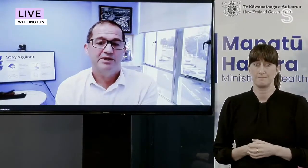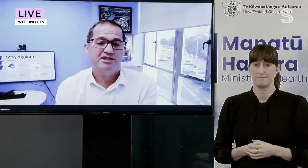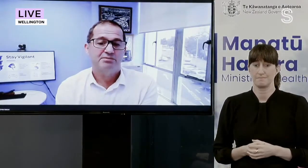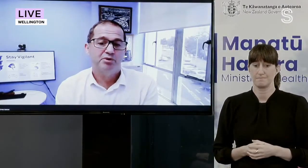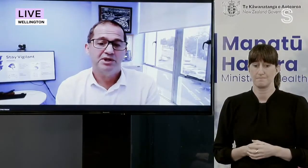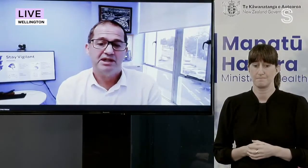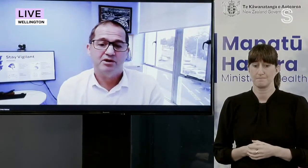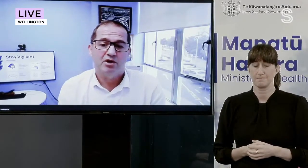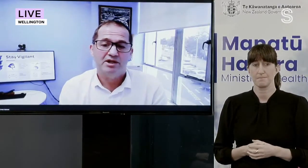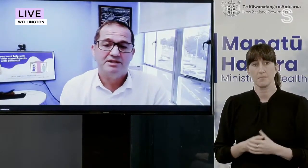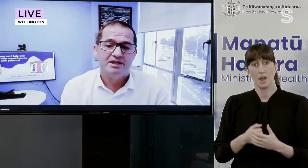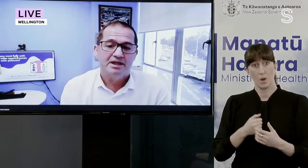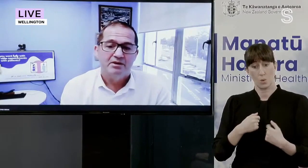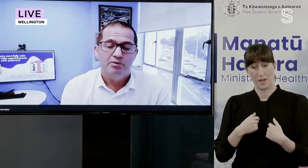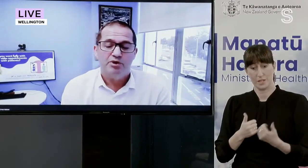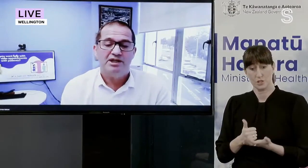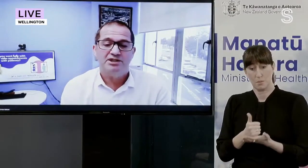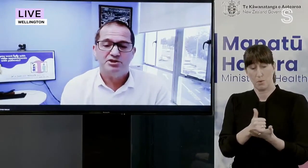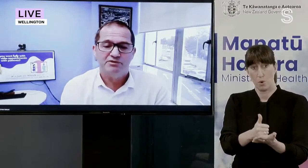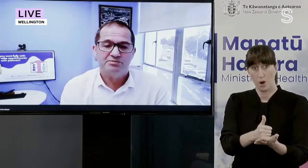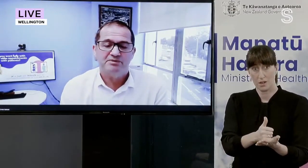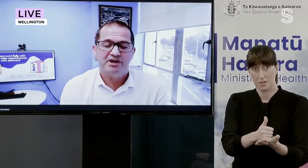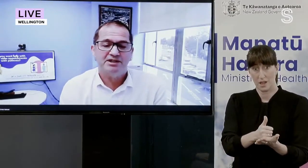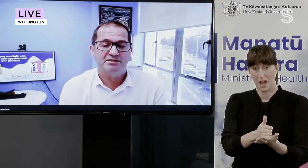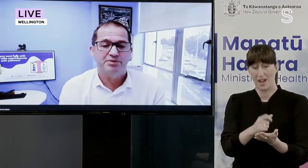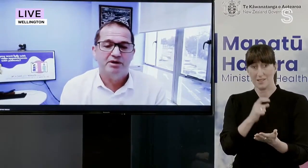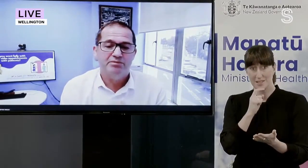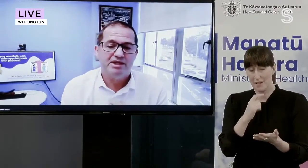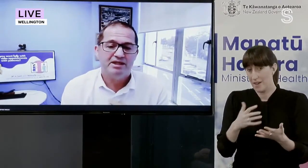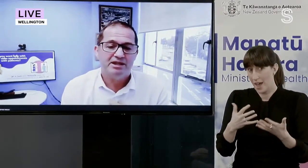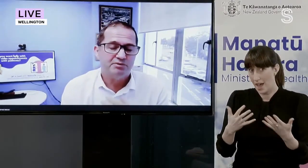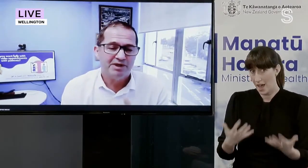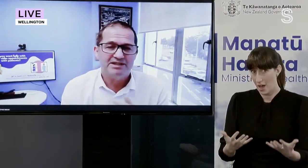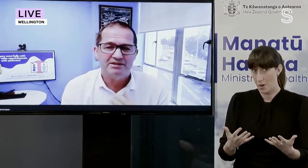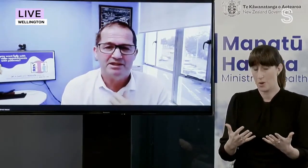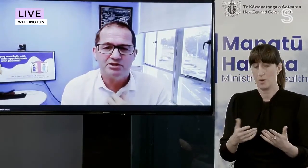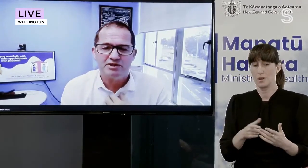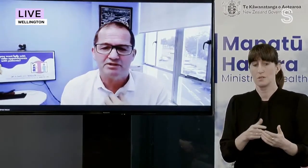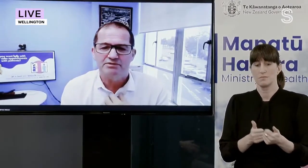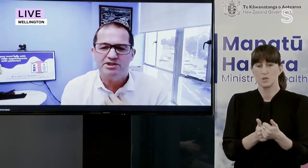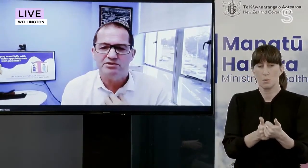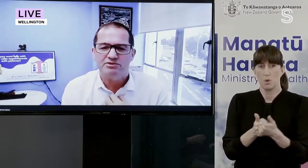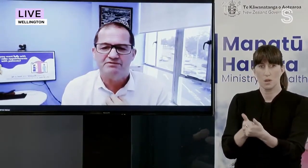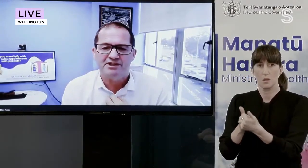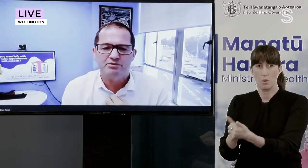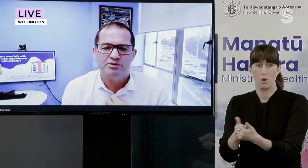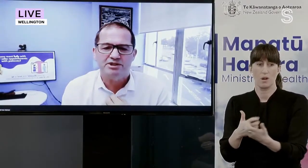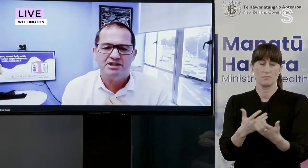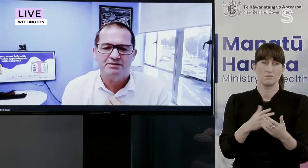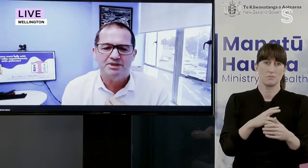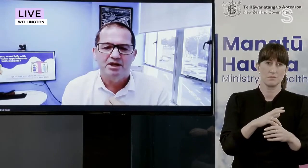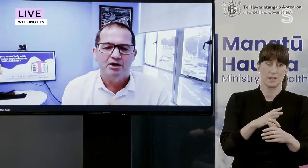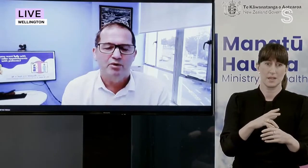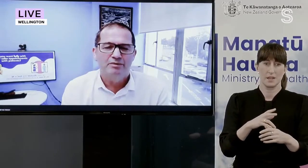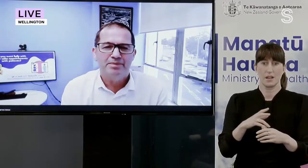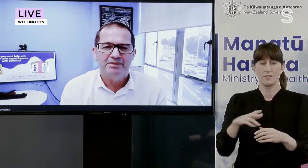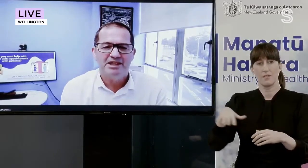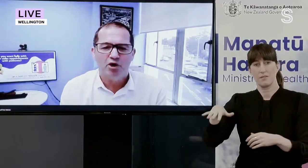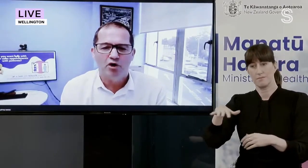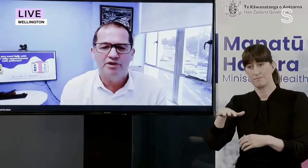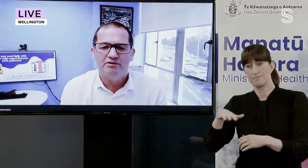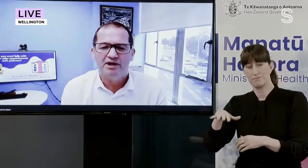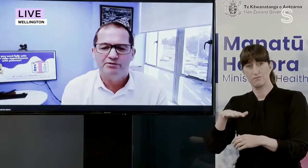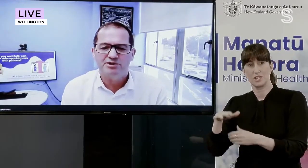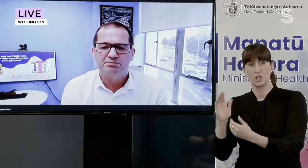We are supporting our colleagues working as service providers in primary care, as well as our district and regional Te Whatu teams who are